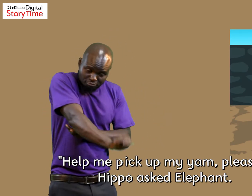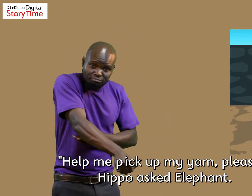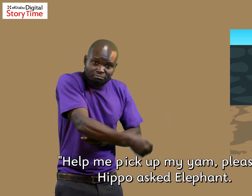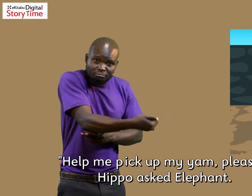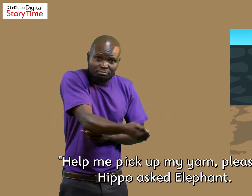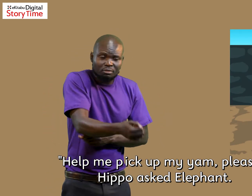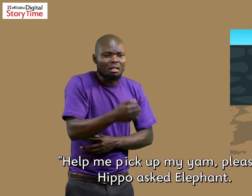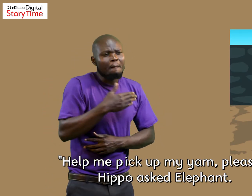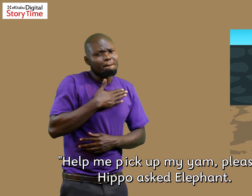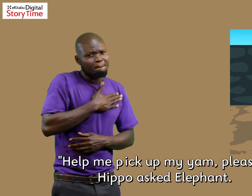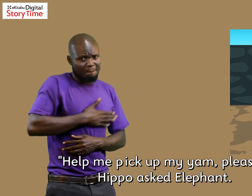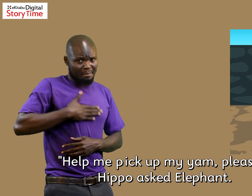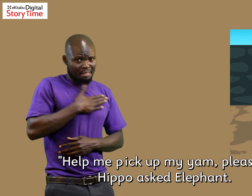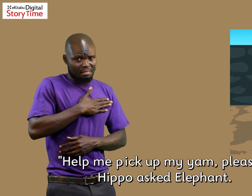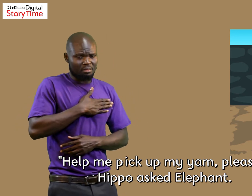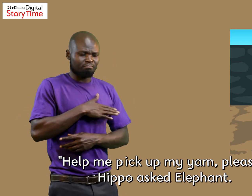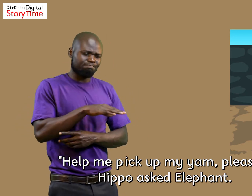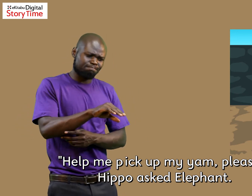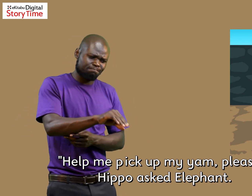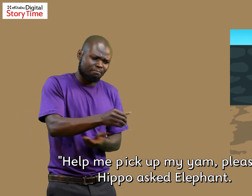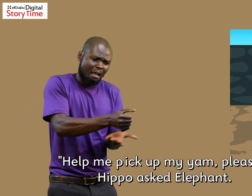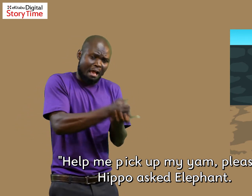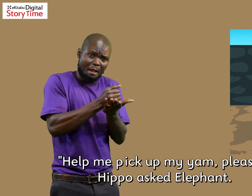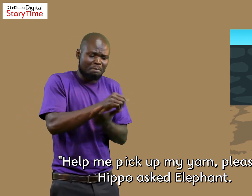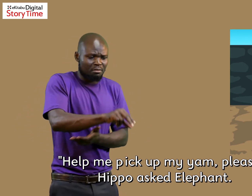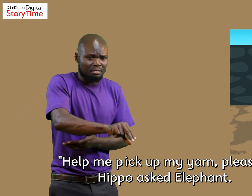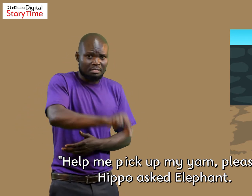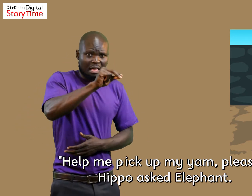"Help me pick up my yam, please," Hippo asked Elephant.